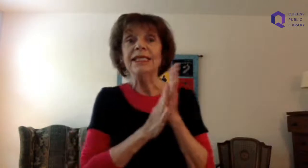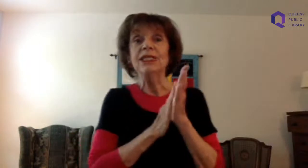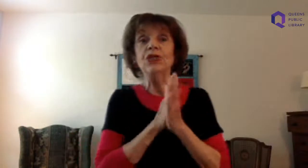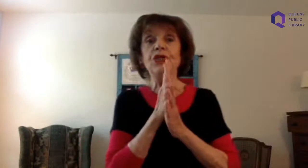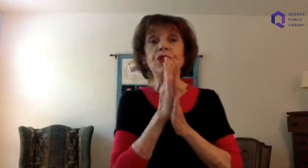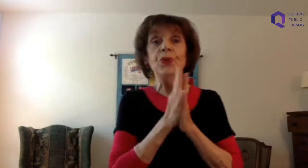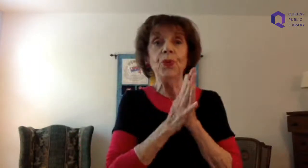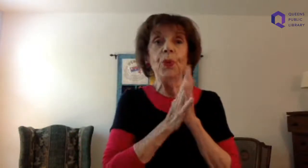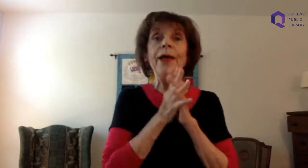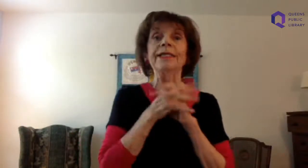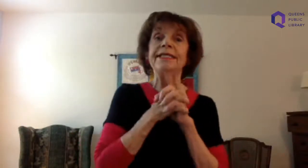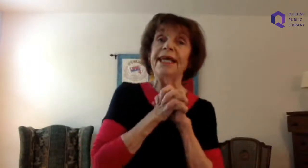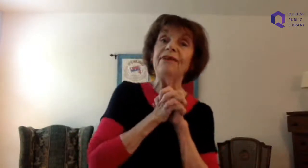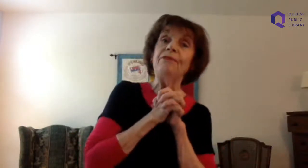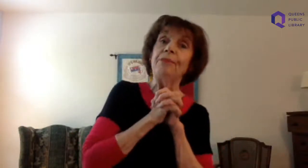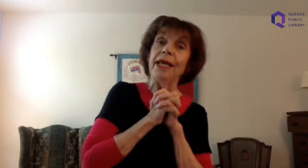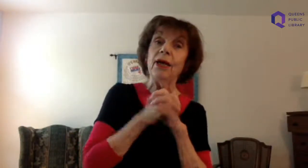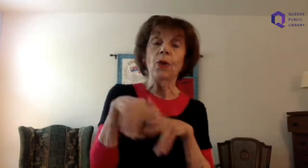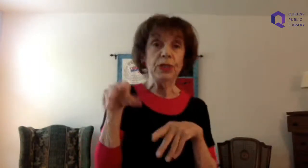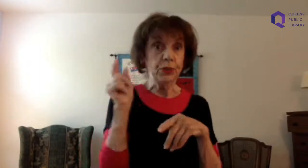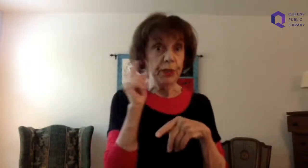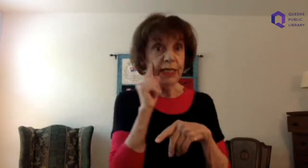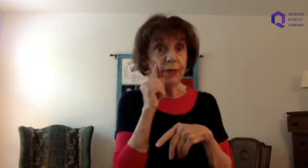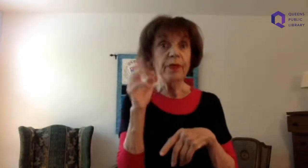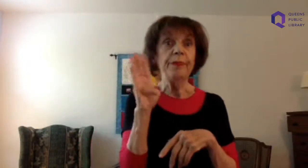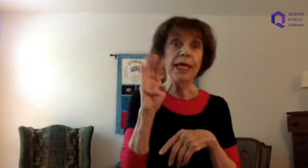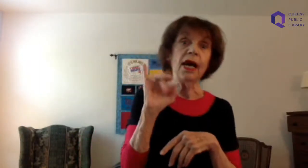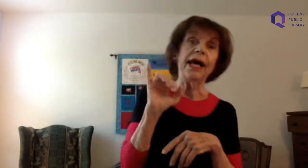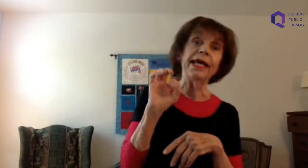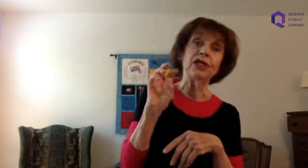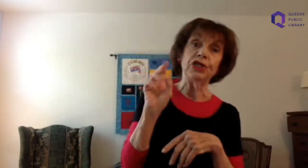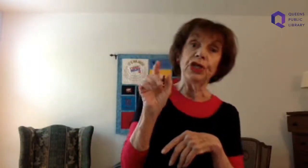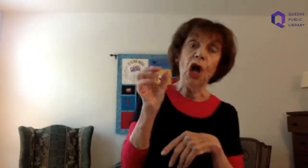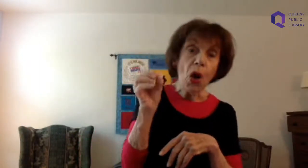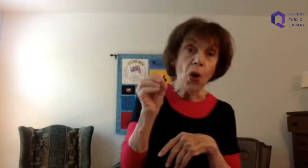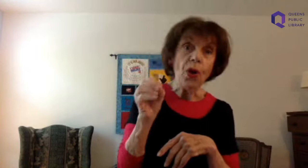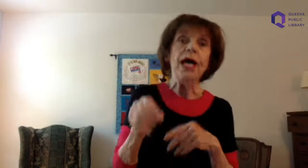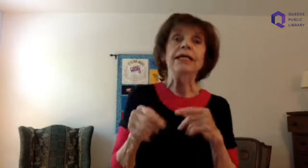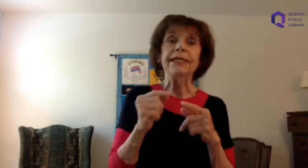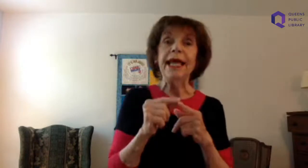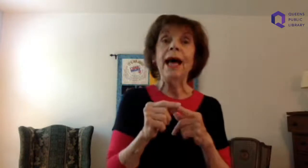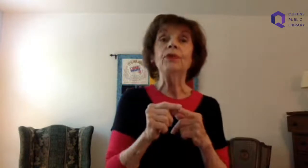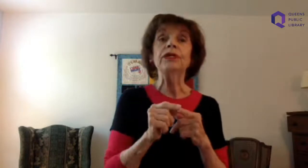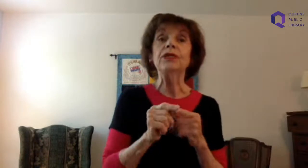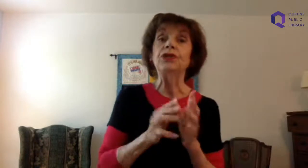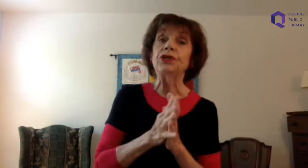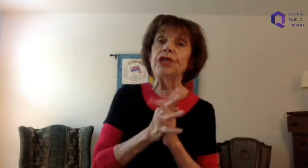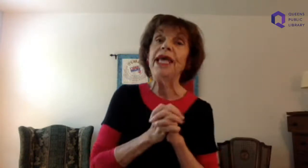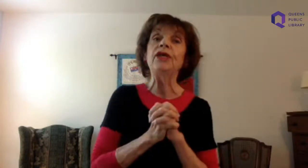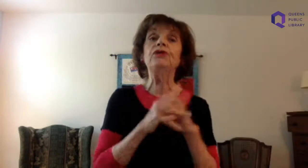let's do instead of bingo, which we did with B-I-N-G-O, today I'm going to take you to